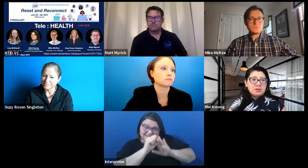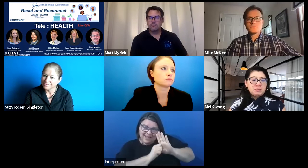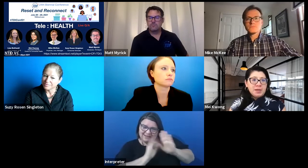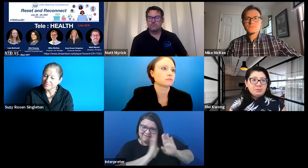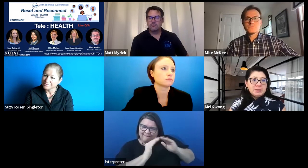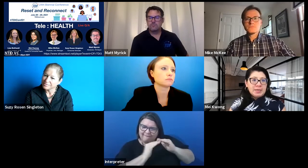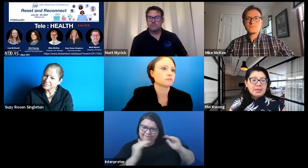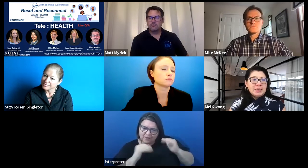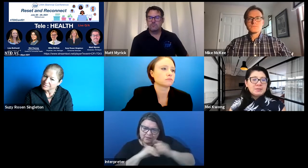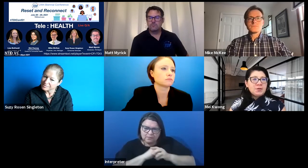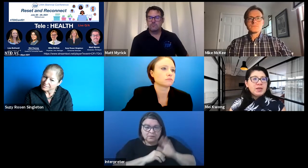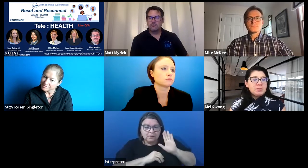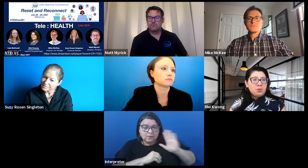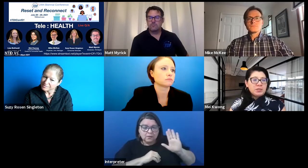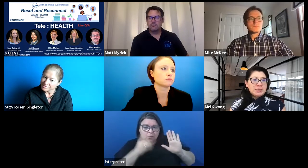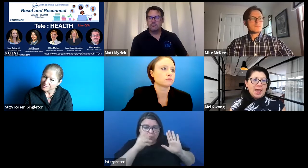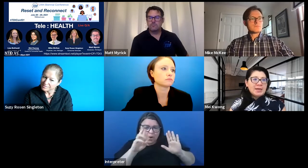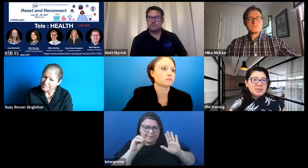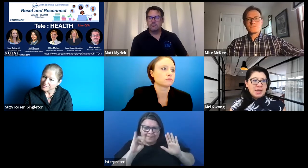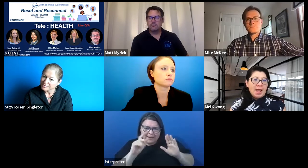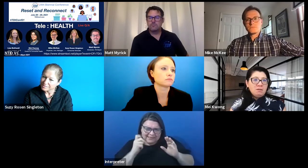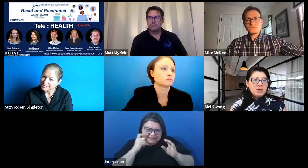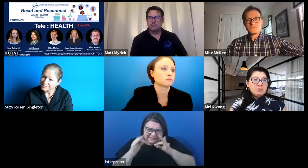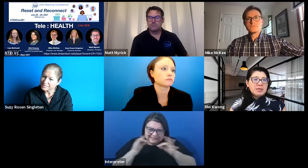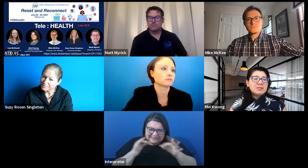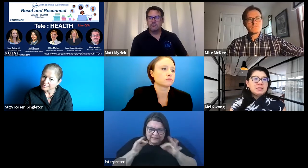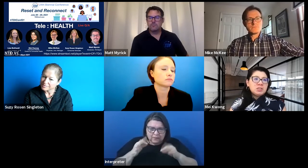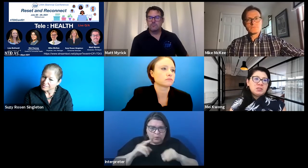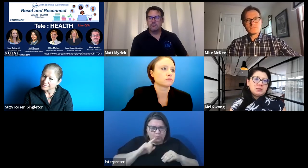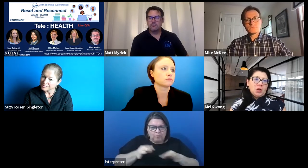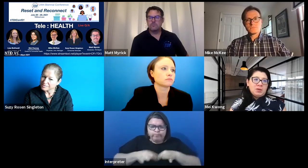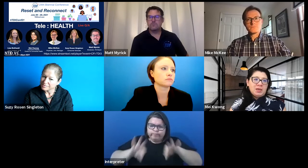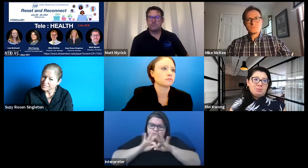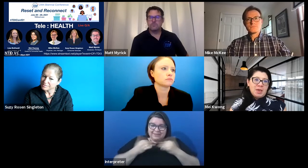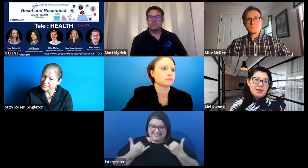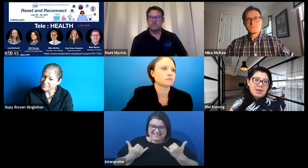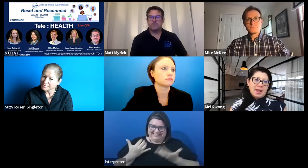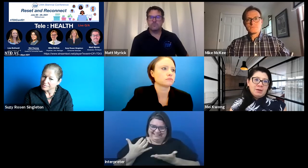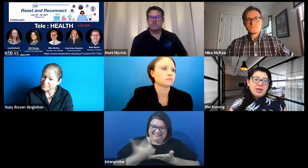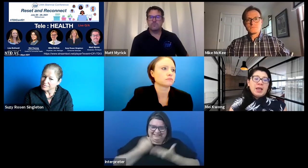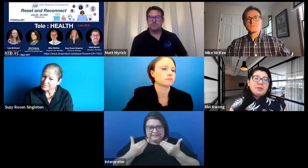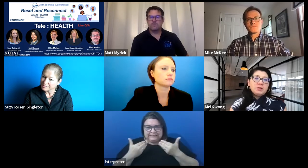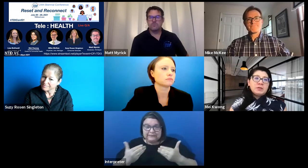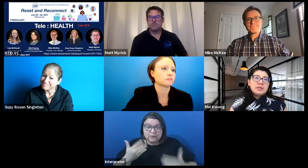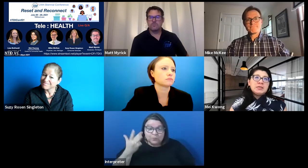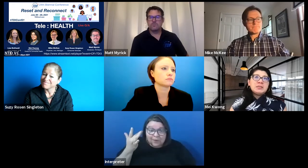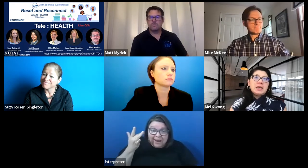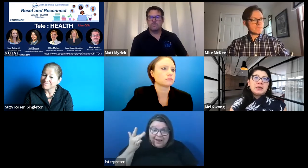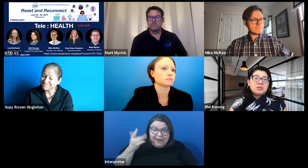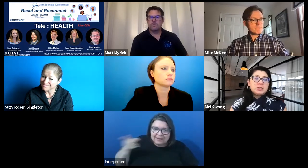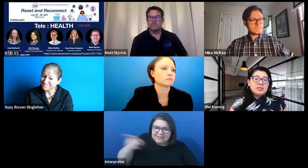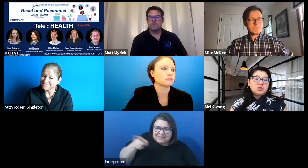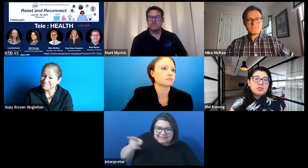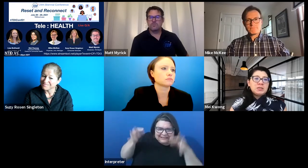to what Dr. Mike was saying, it's very important to act now because decisions are being made now. And there is